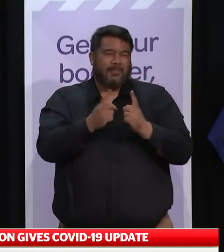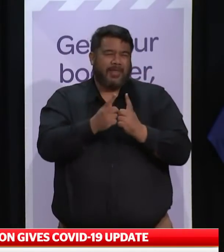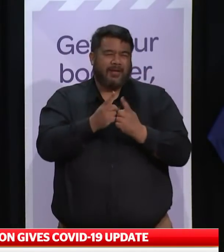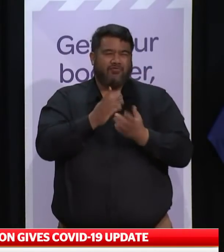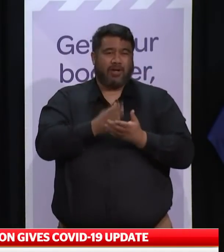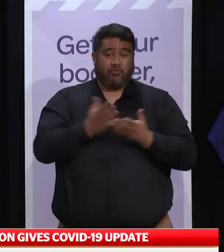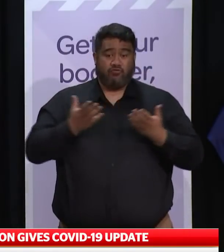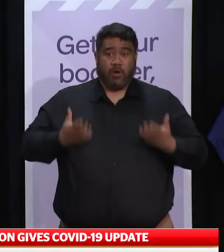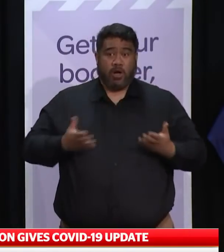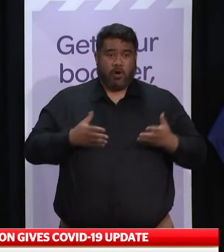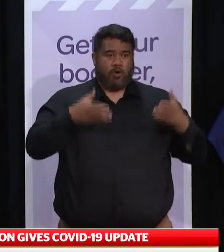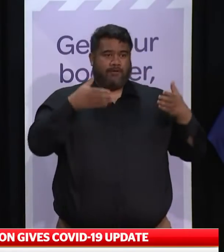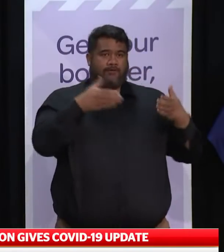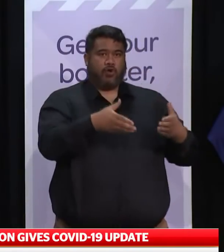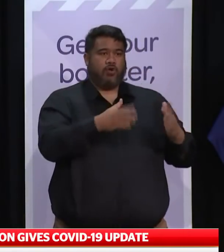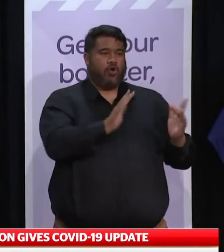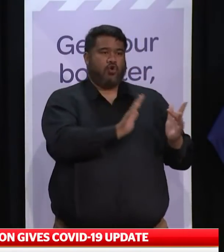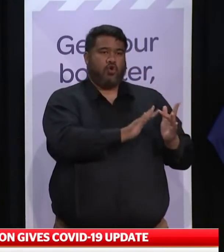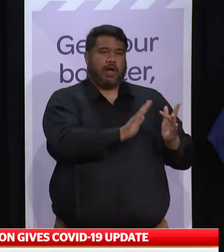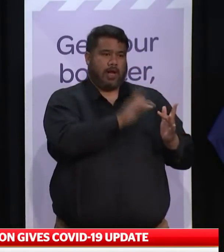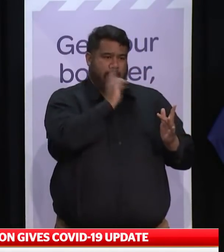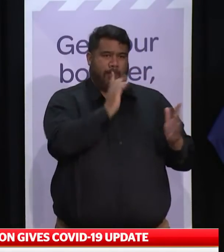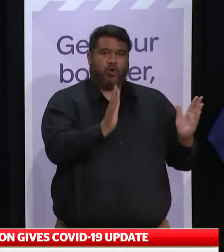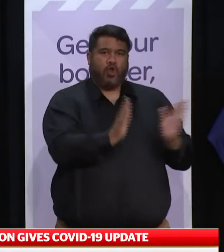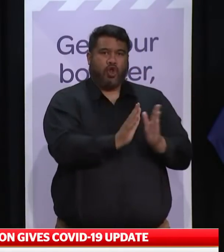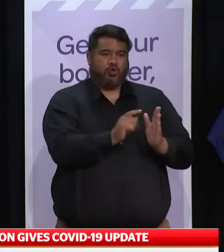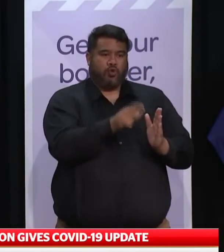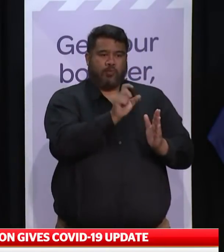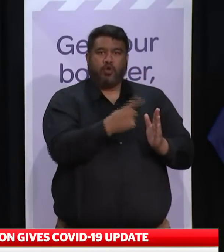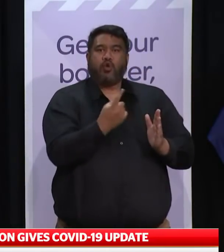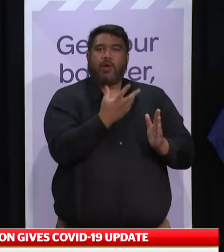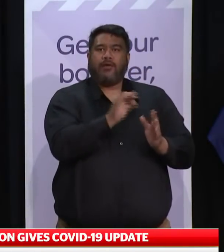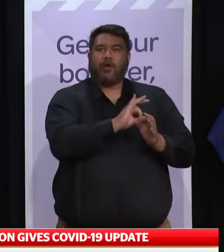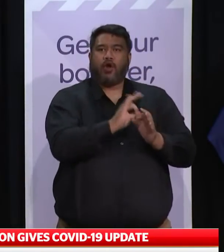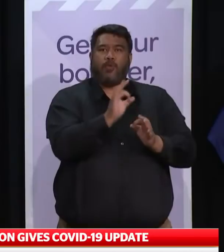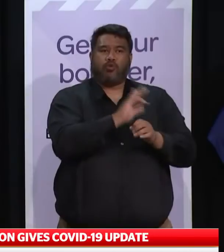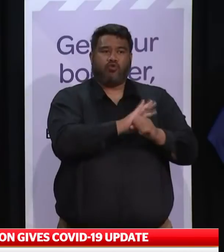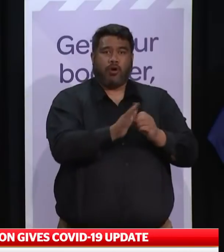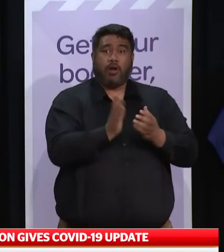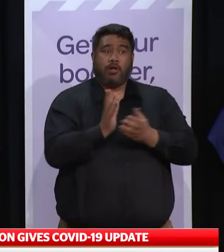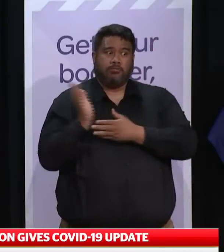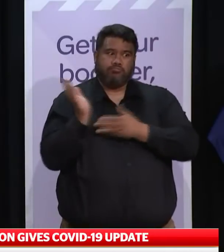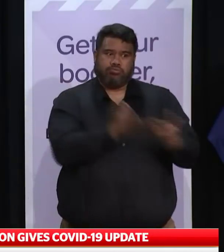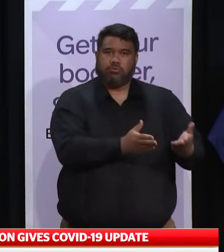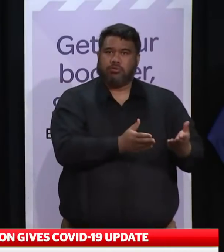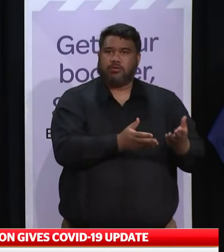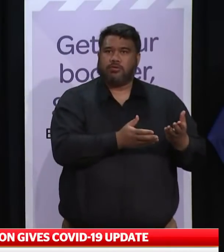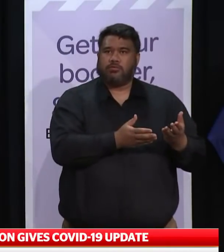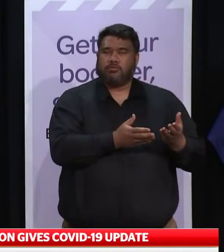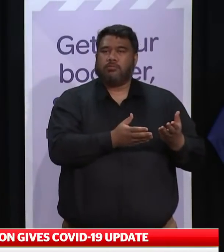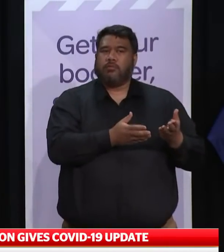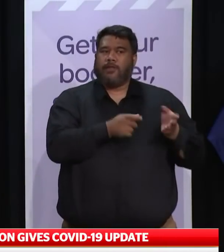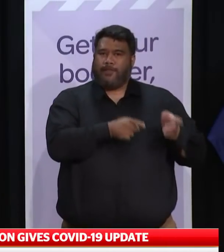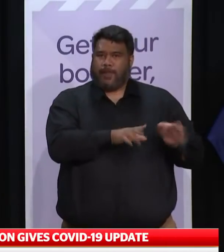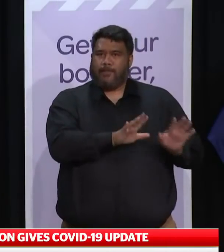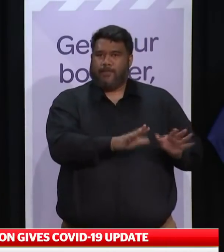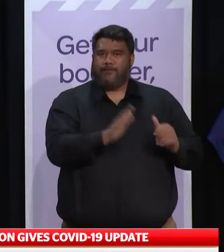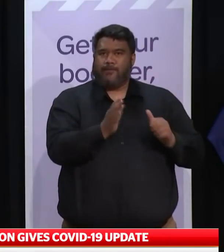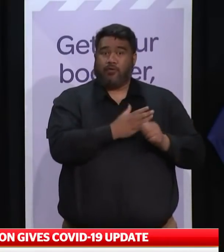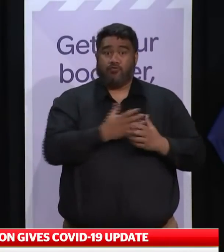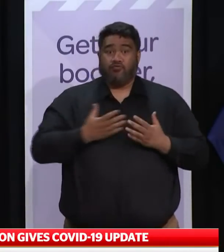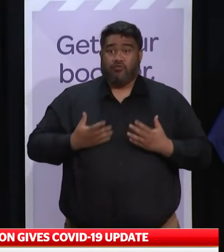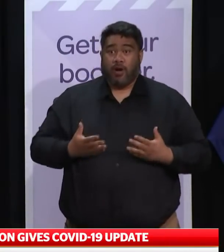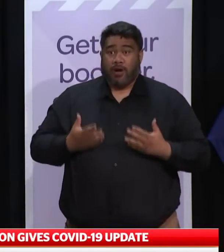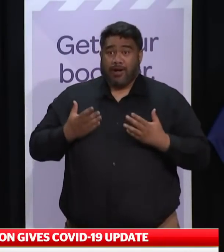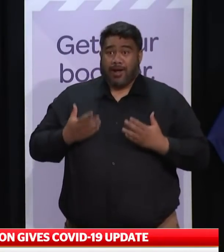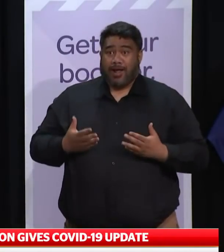is around the contact issue and making sure that we have critical services provided, emergency services provided. We're not in a position right now today